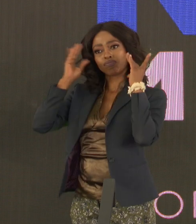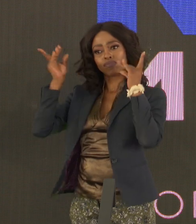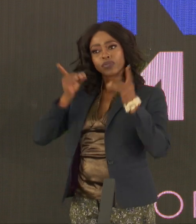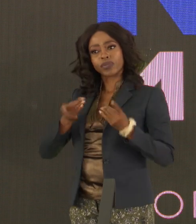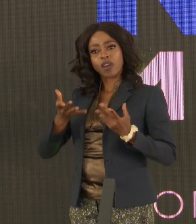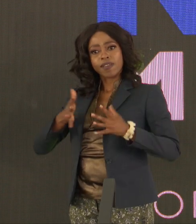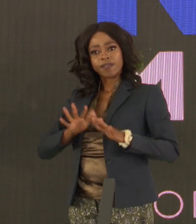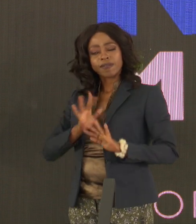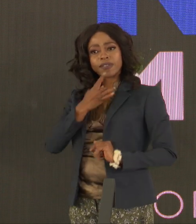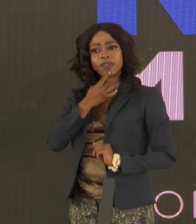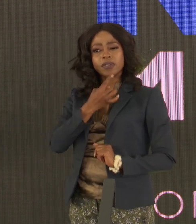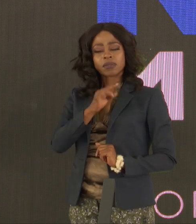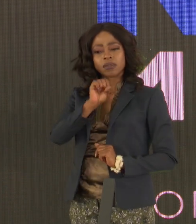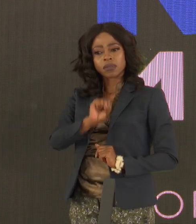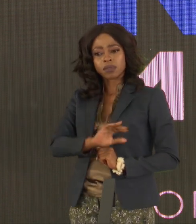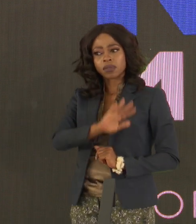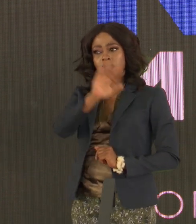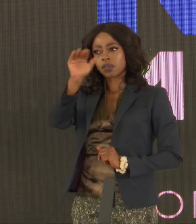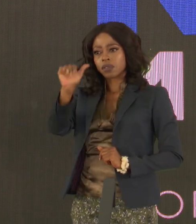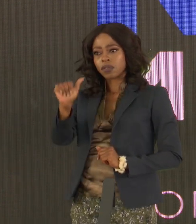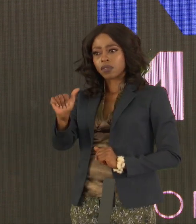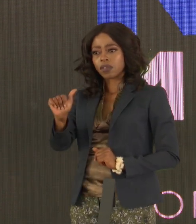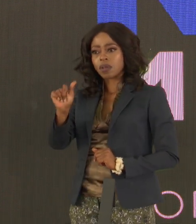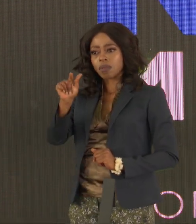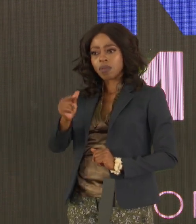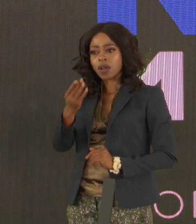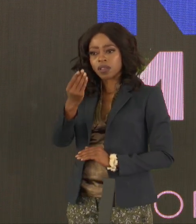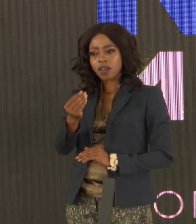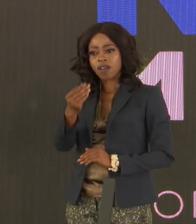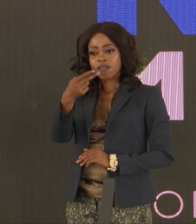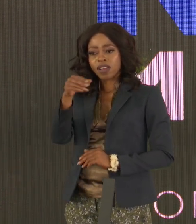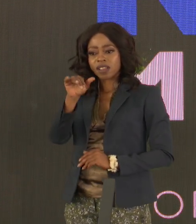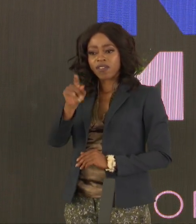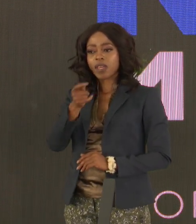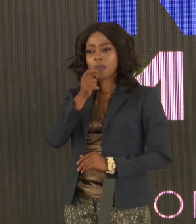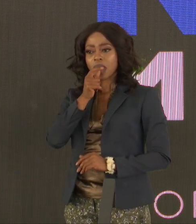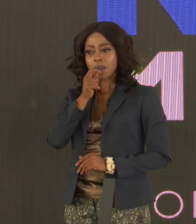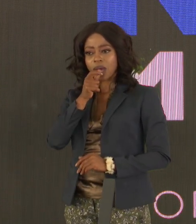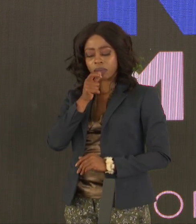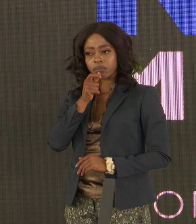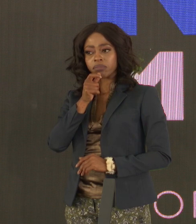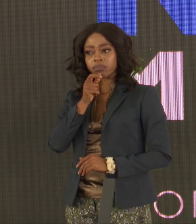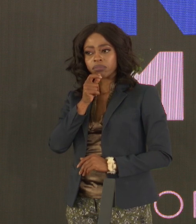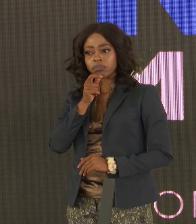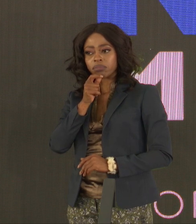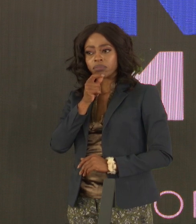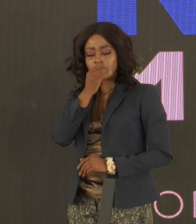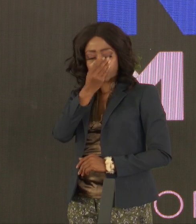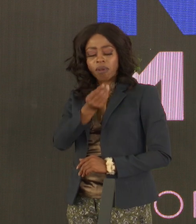decided that South Africans must get HIV and AIDS treatment.